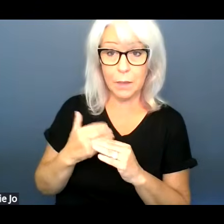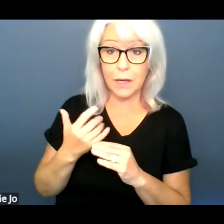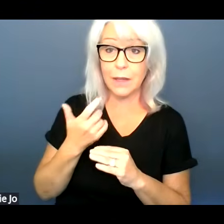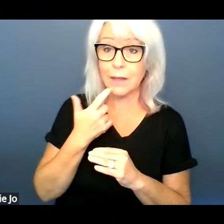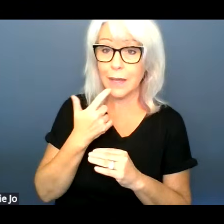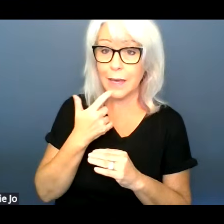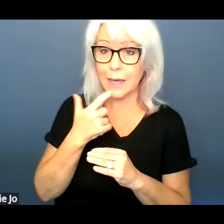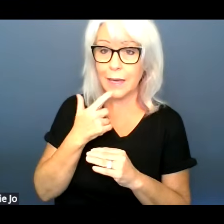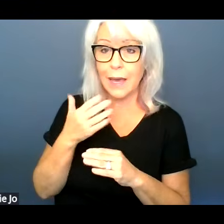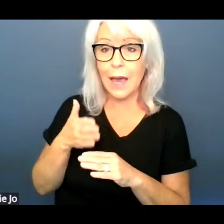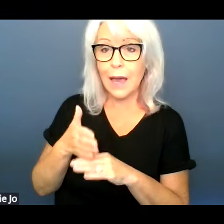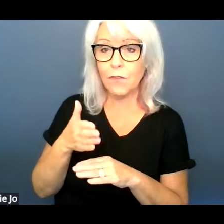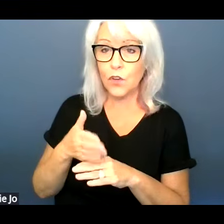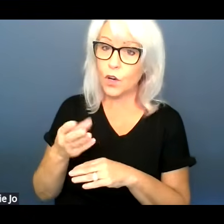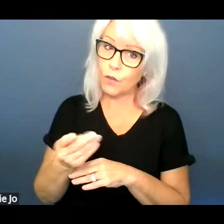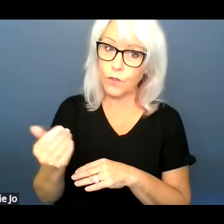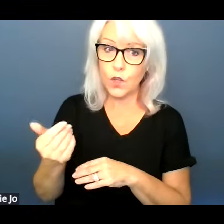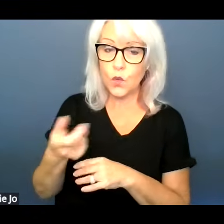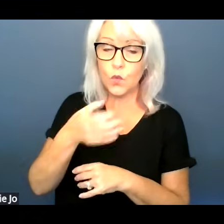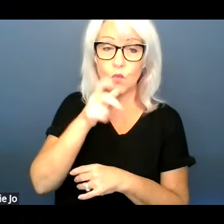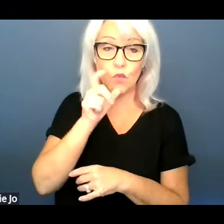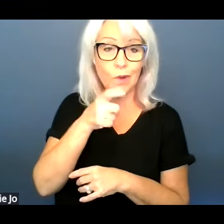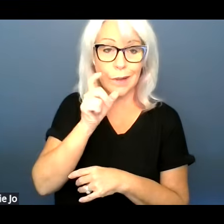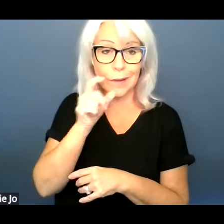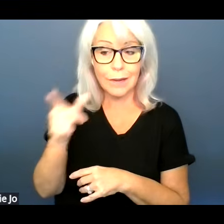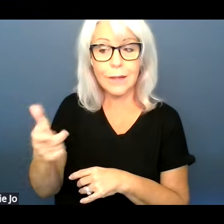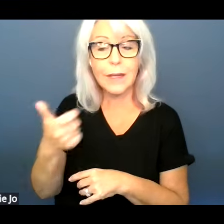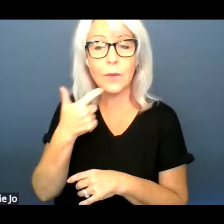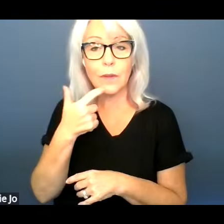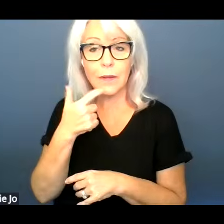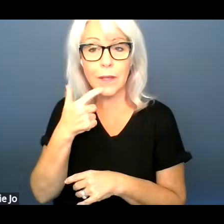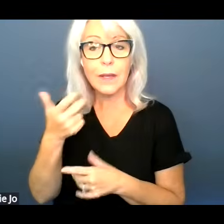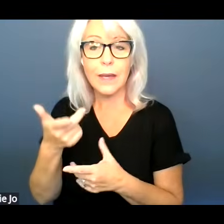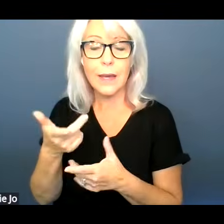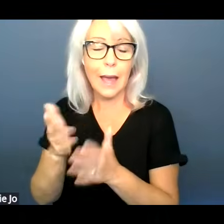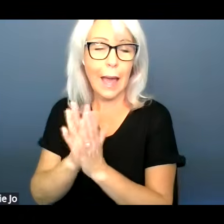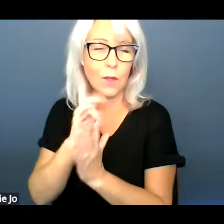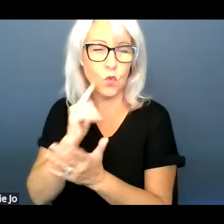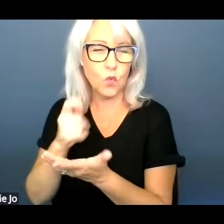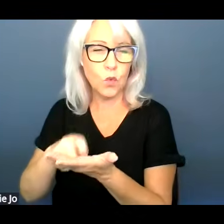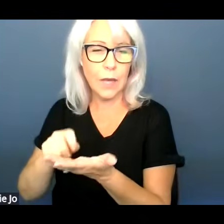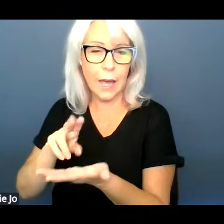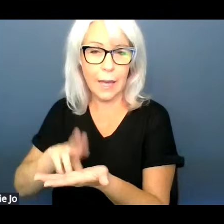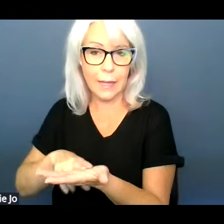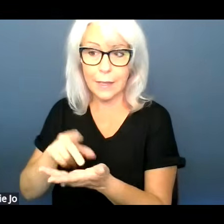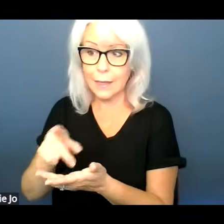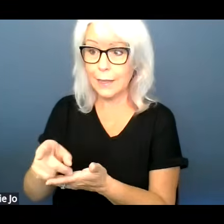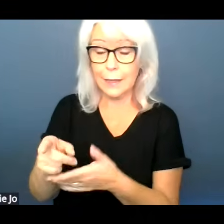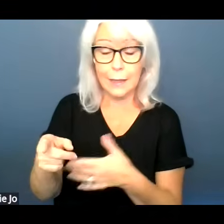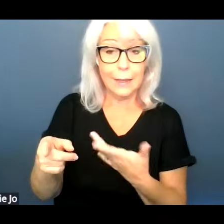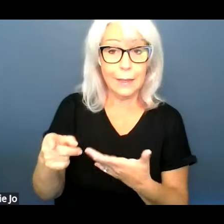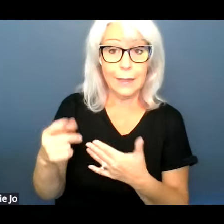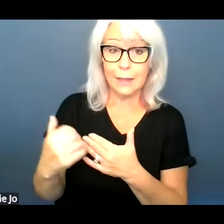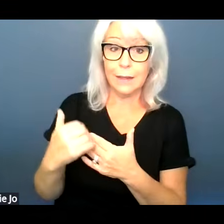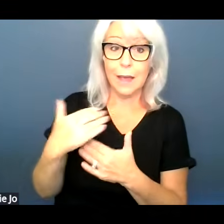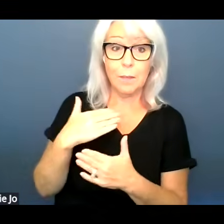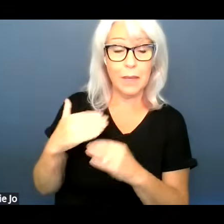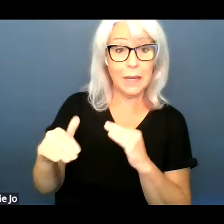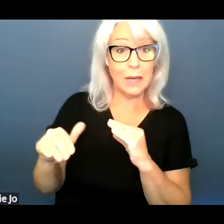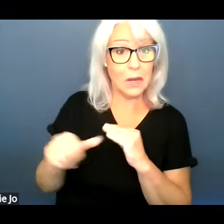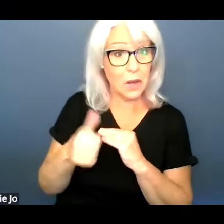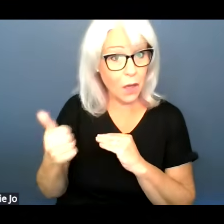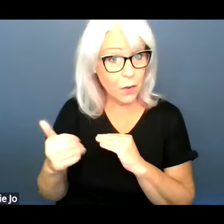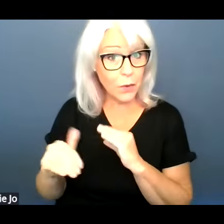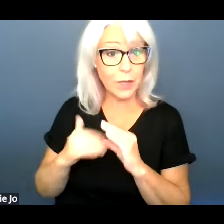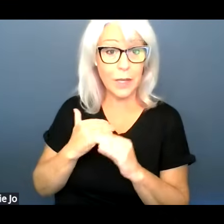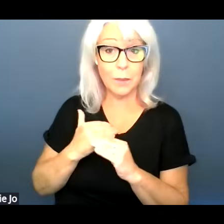he was asked to sign the affidavit from someone in the party. He just sent me another one late last night saying